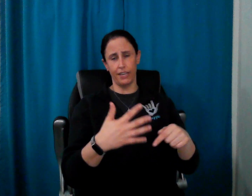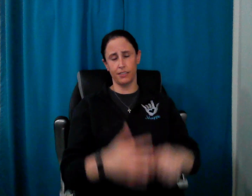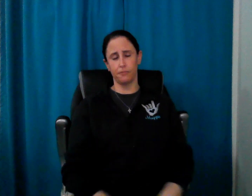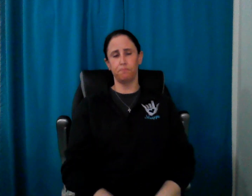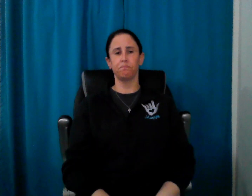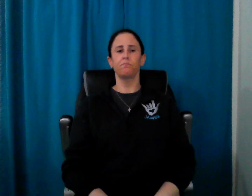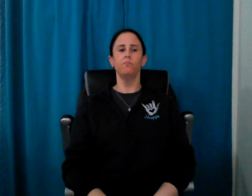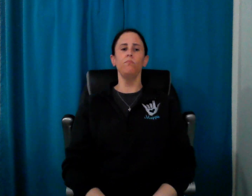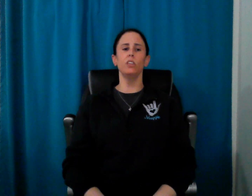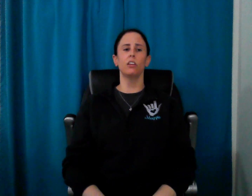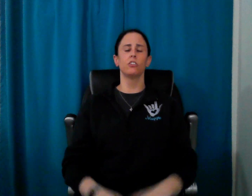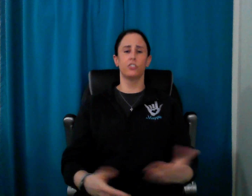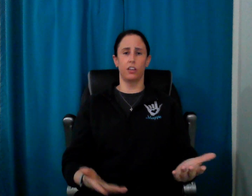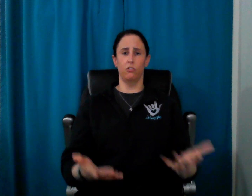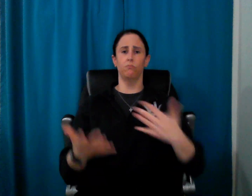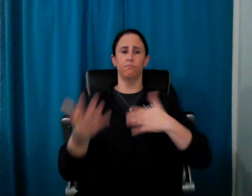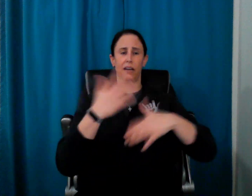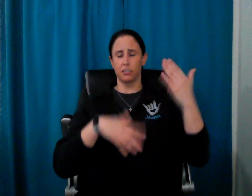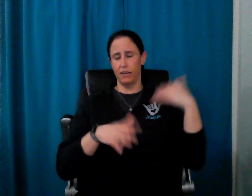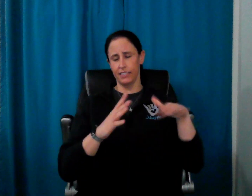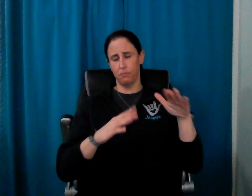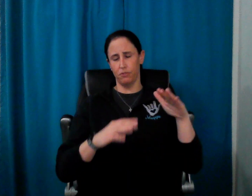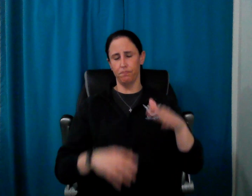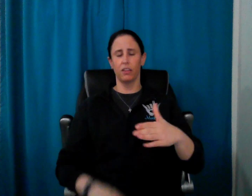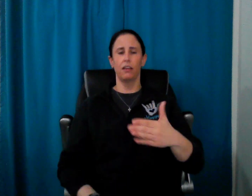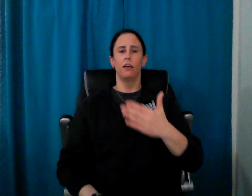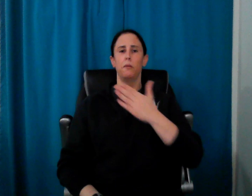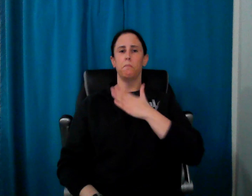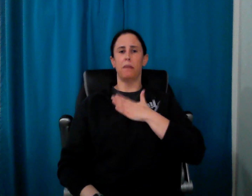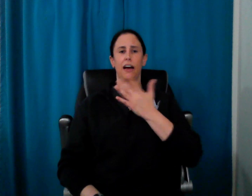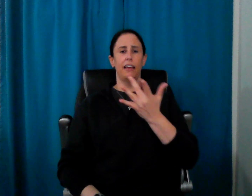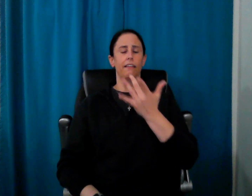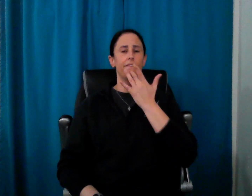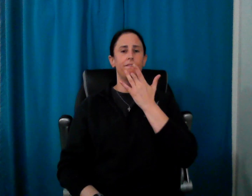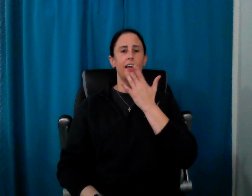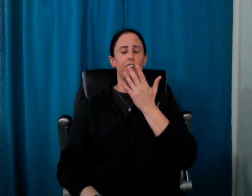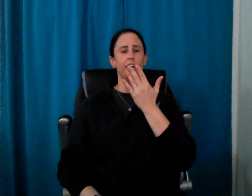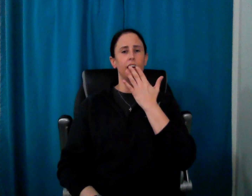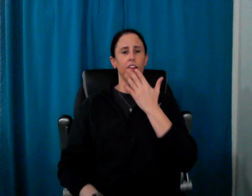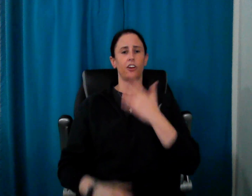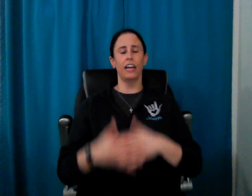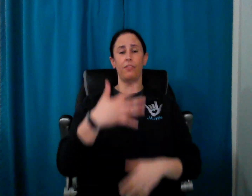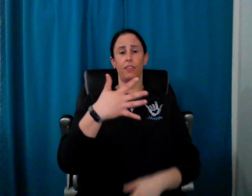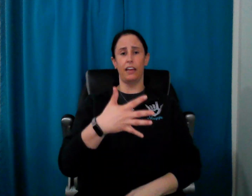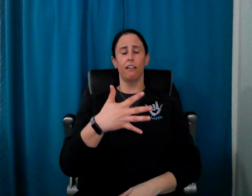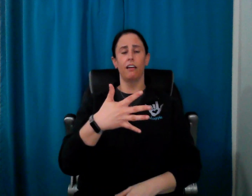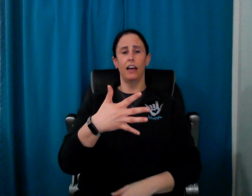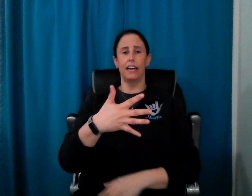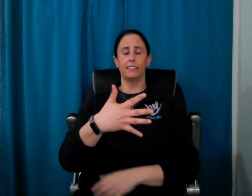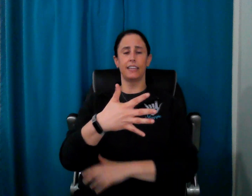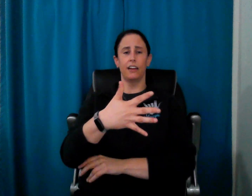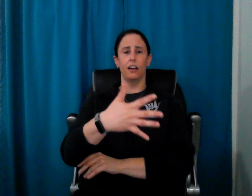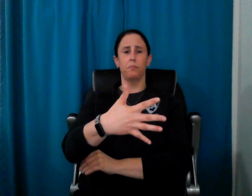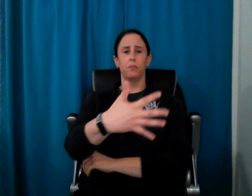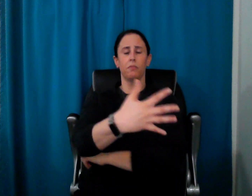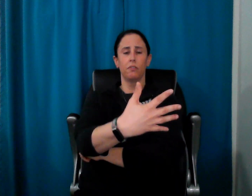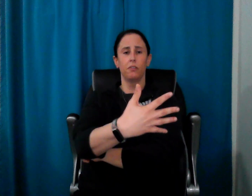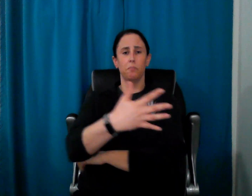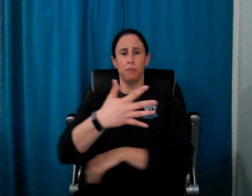place. So back to my example, my favorite color, and then I set up